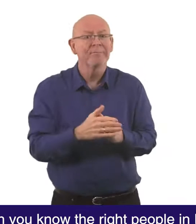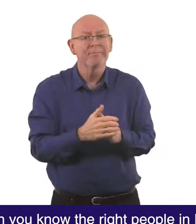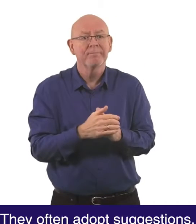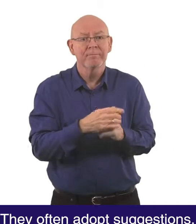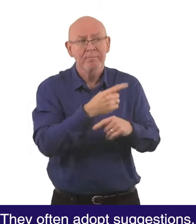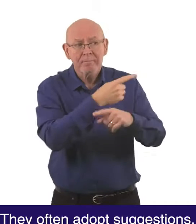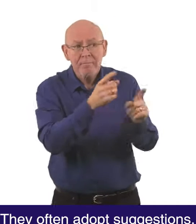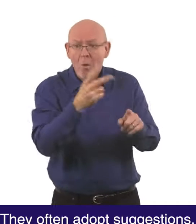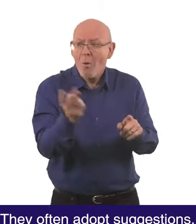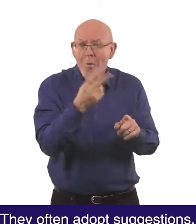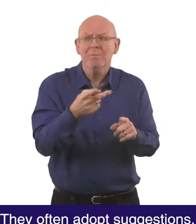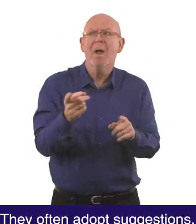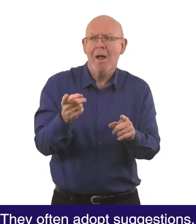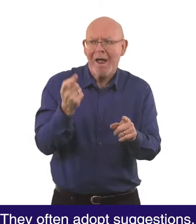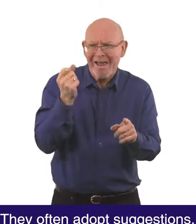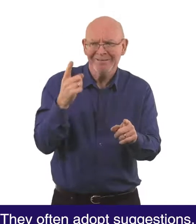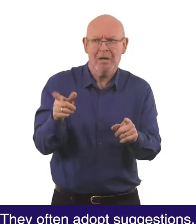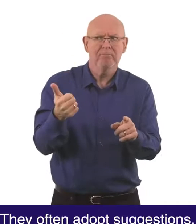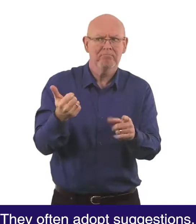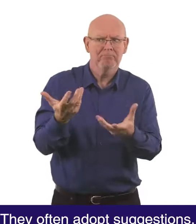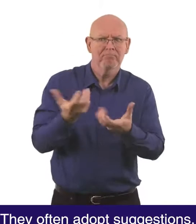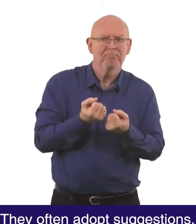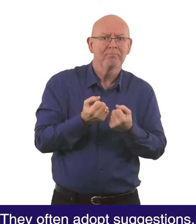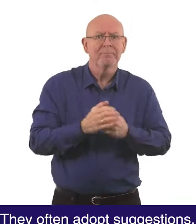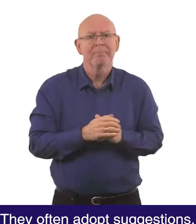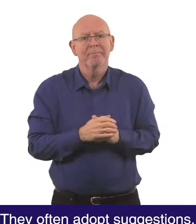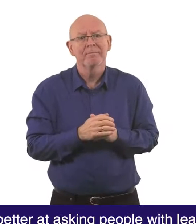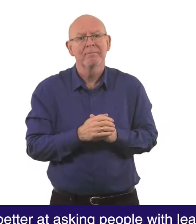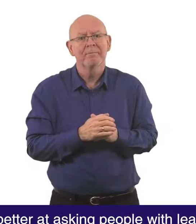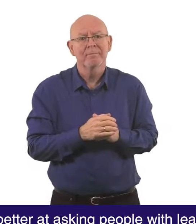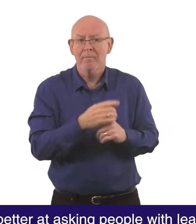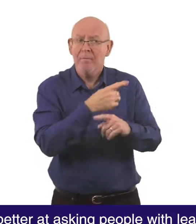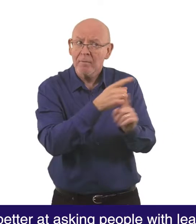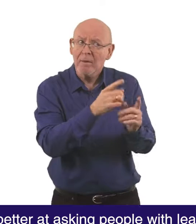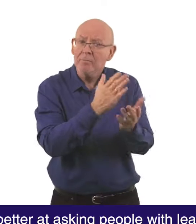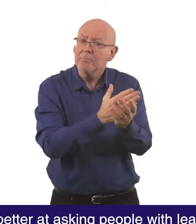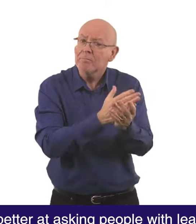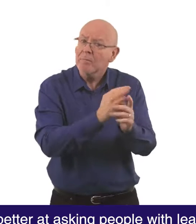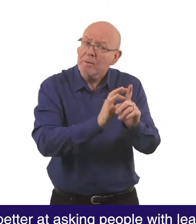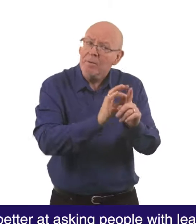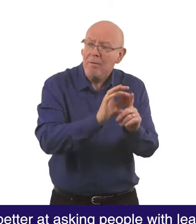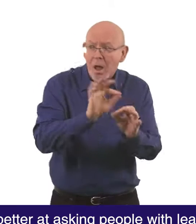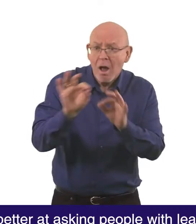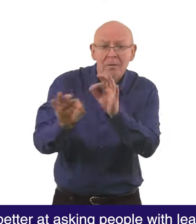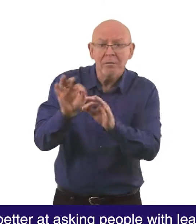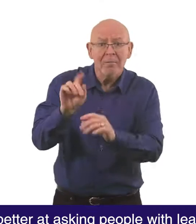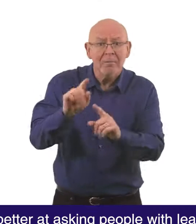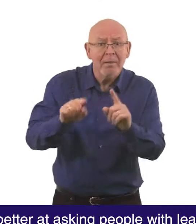They often adopt suggestions. They're getting better at asking people with